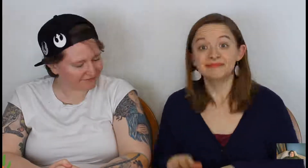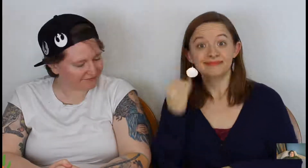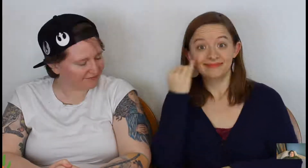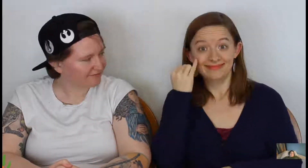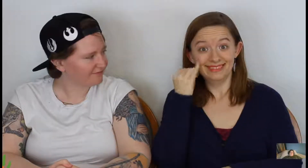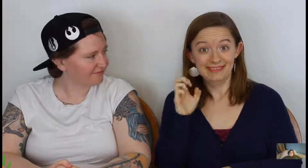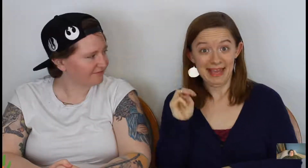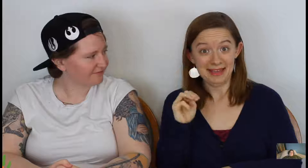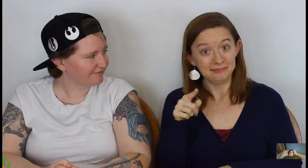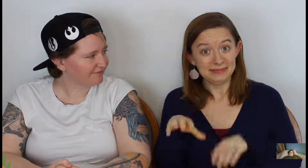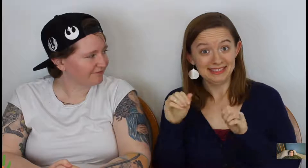them.